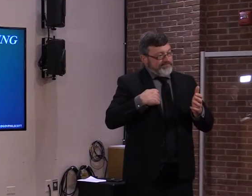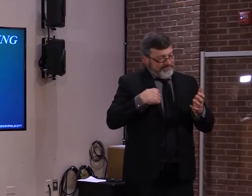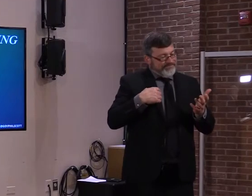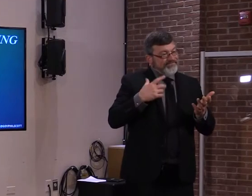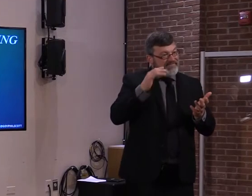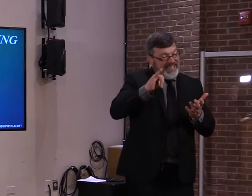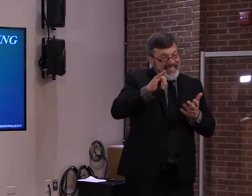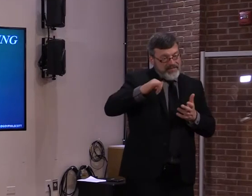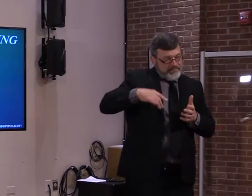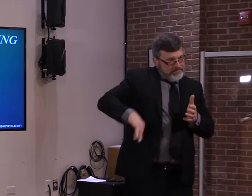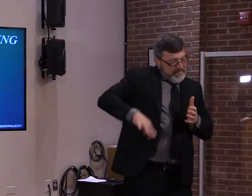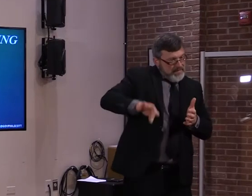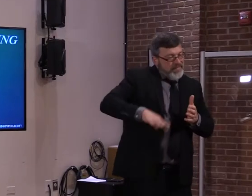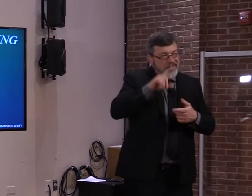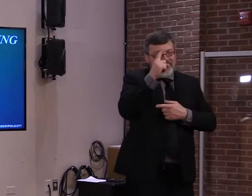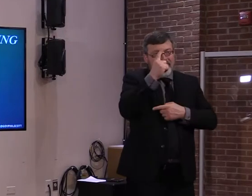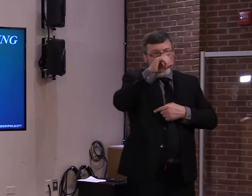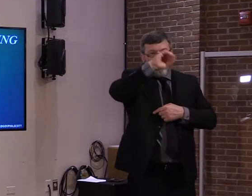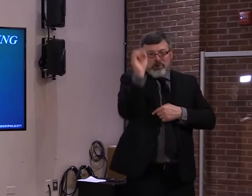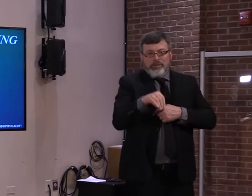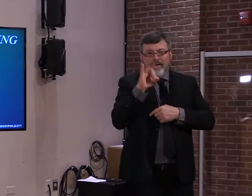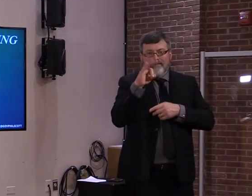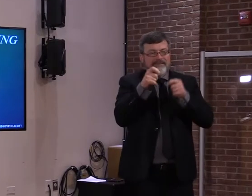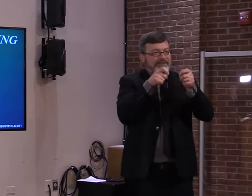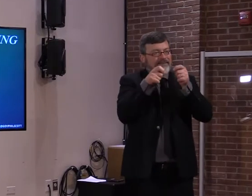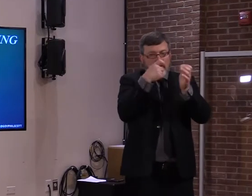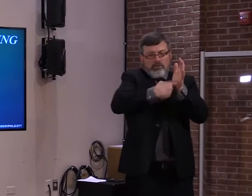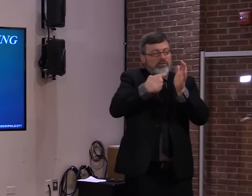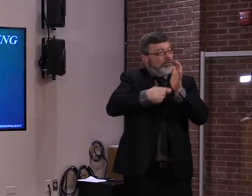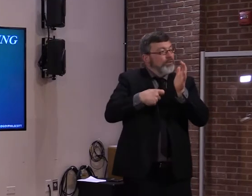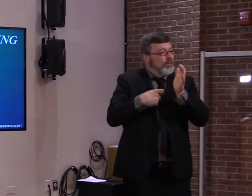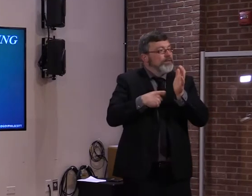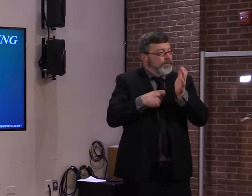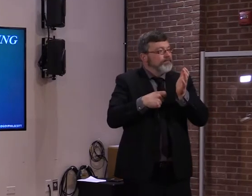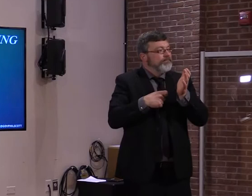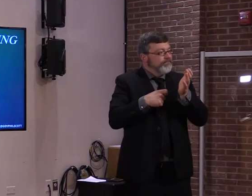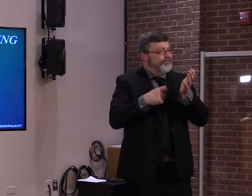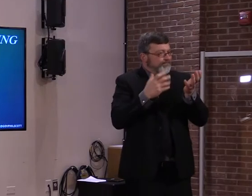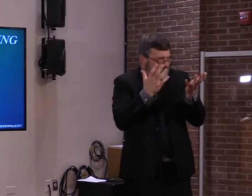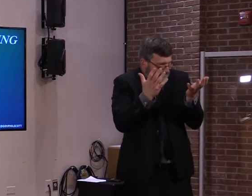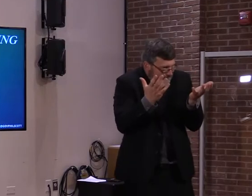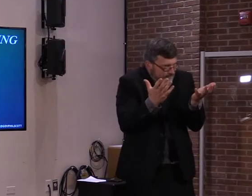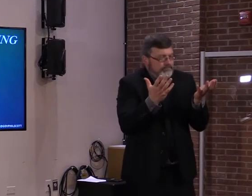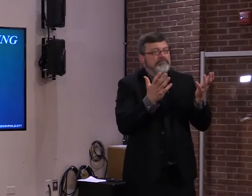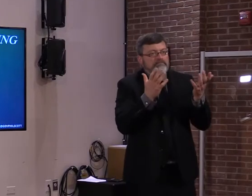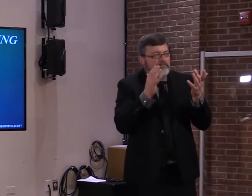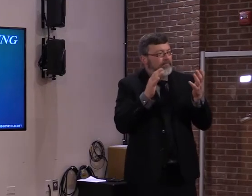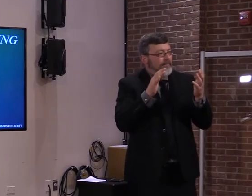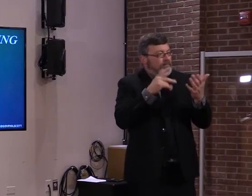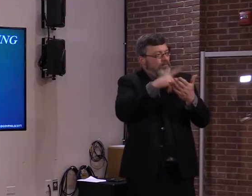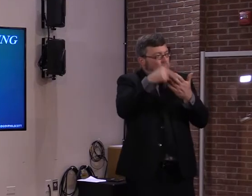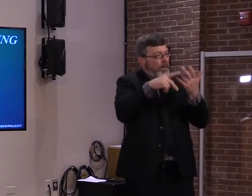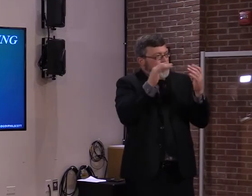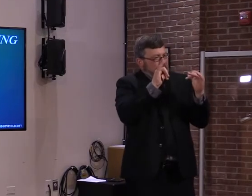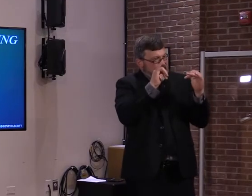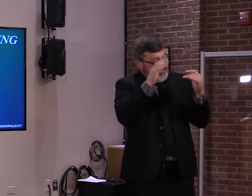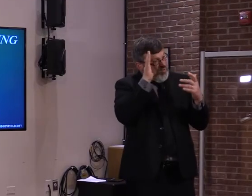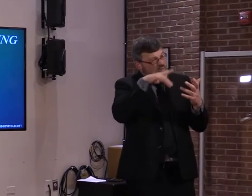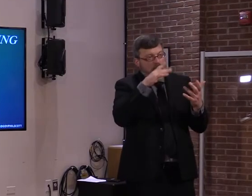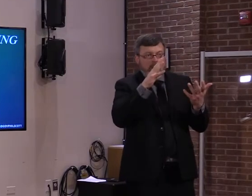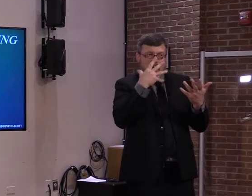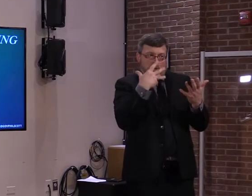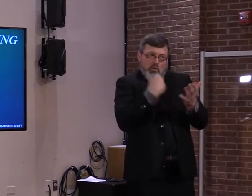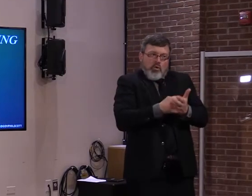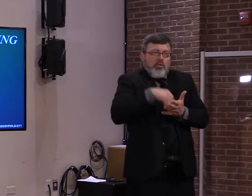coordinate that $305 million. If you want to put one times in for the investments that the governor talked